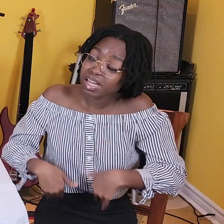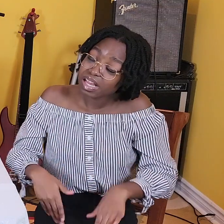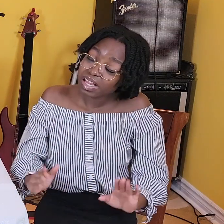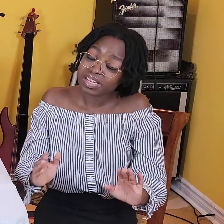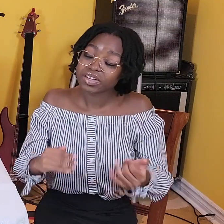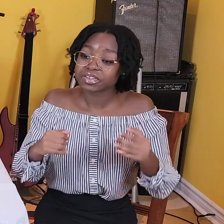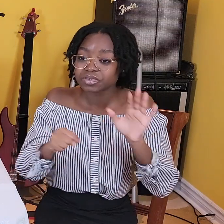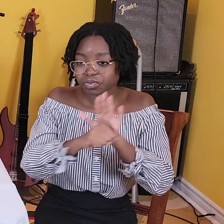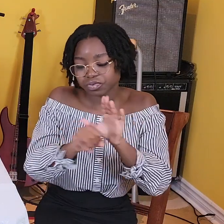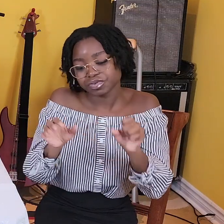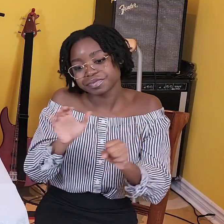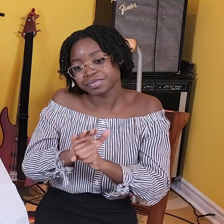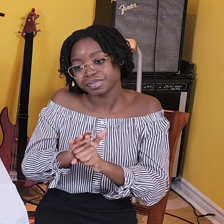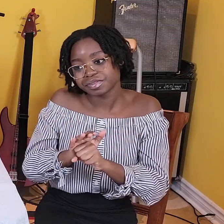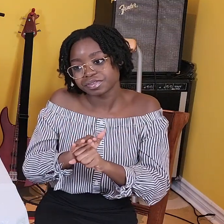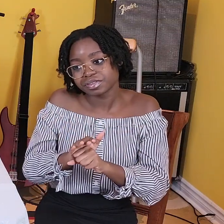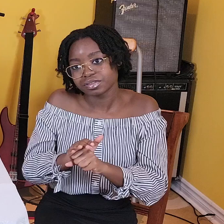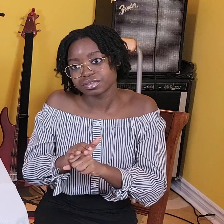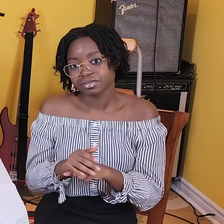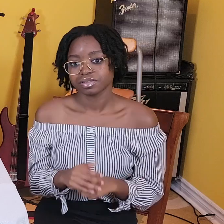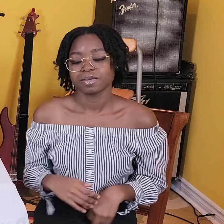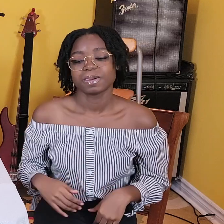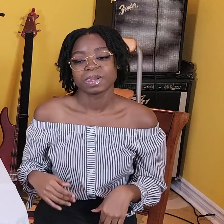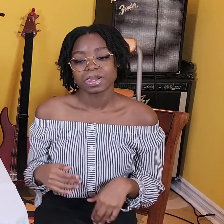many times we